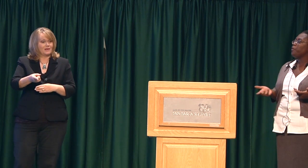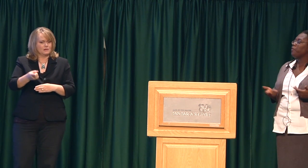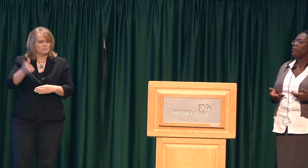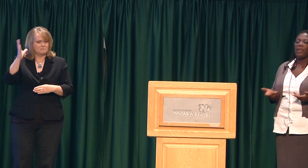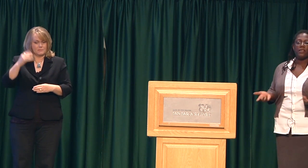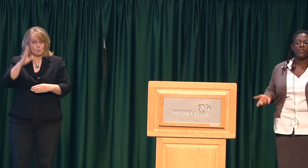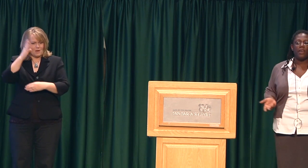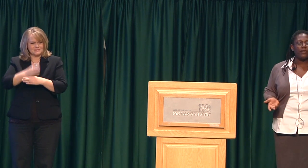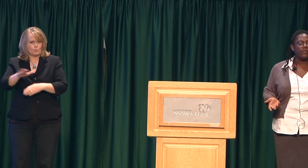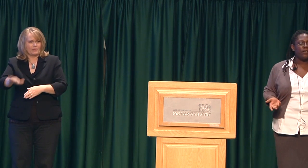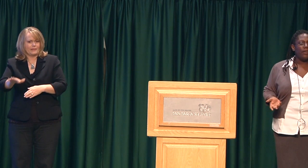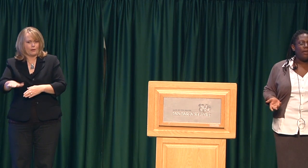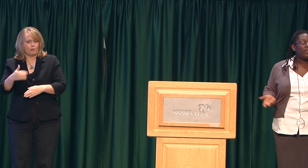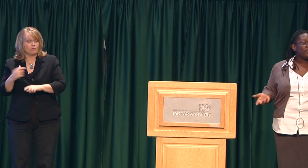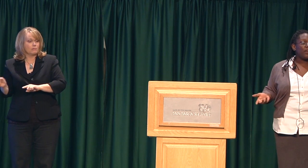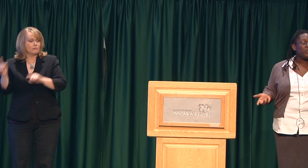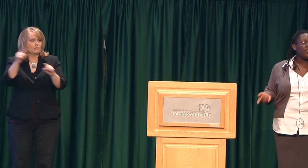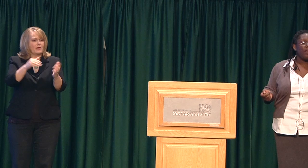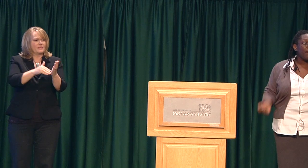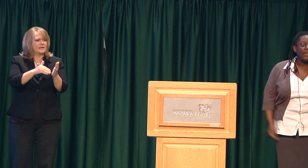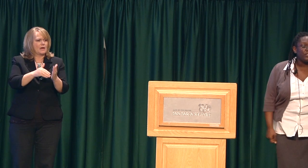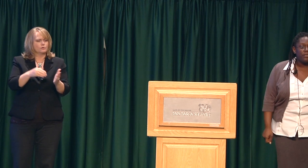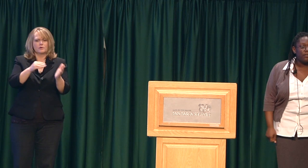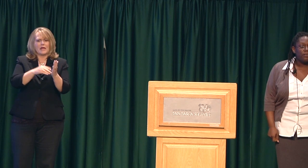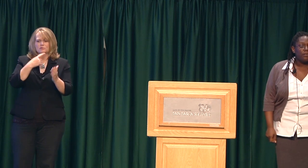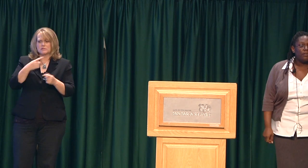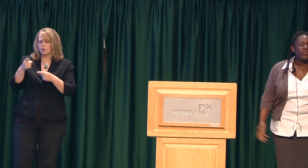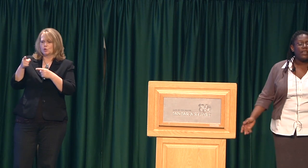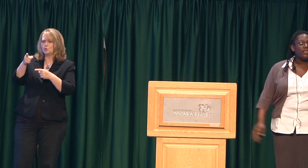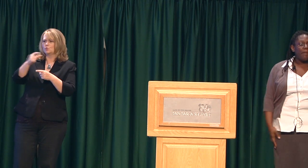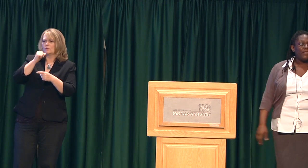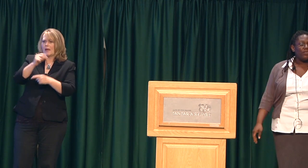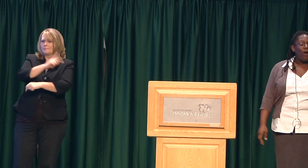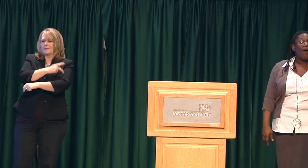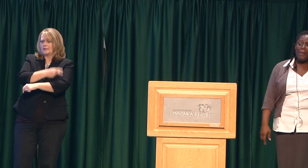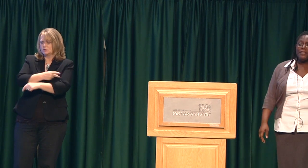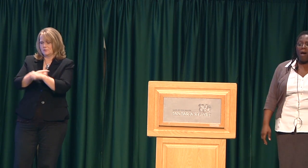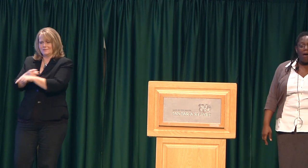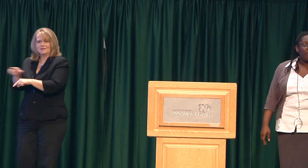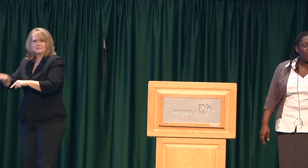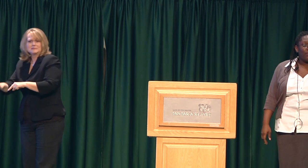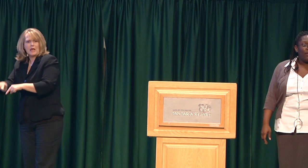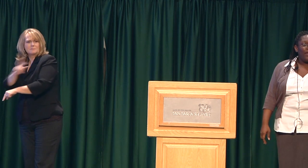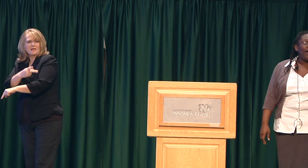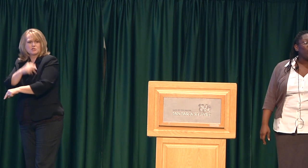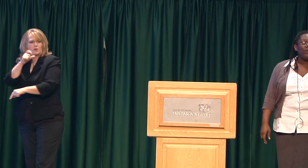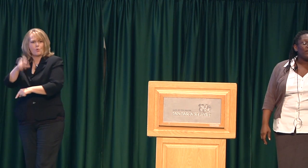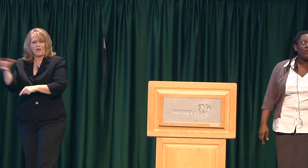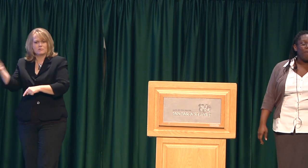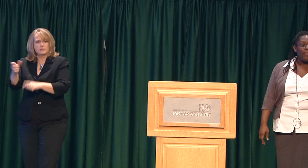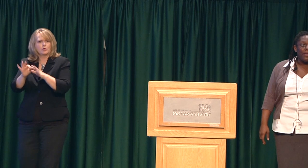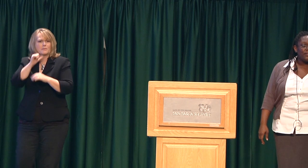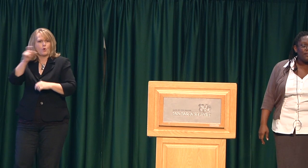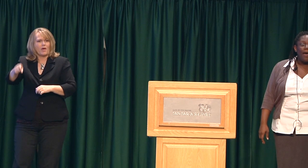an interpreter for me when I sent him to the doctor. Because the doctor said, you're not my patient. Your son is my patient. Well, I'm his mom, and I'm the one